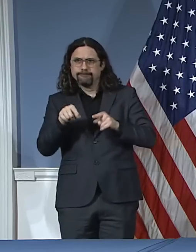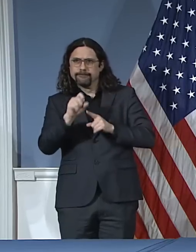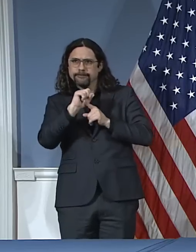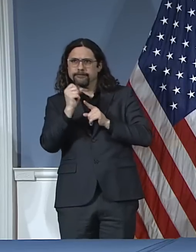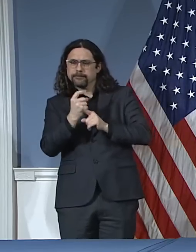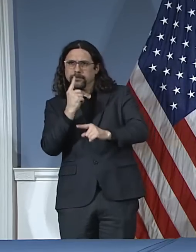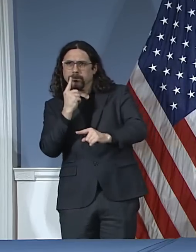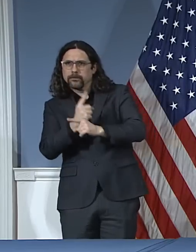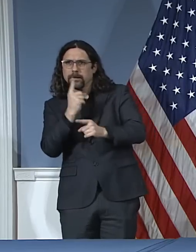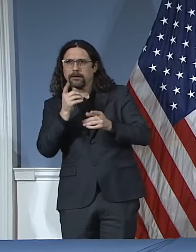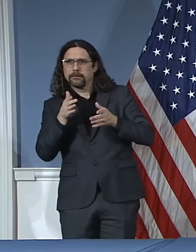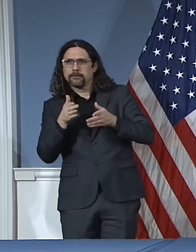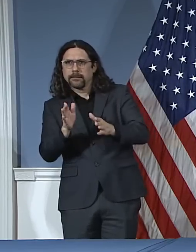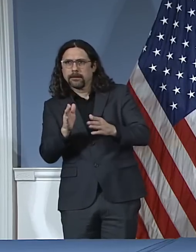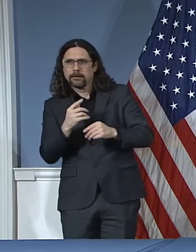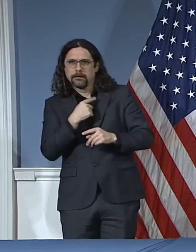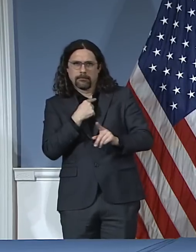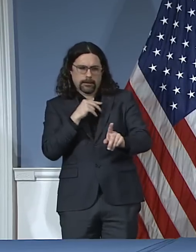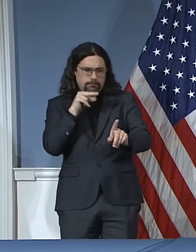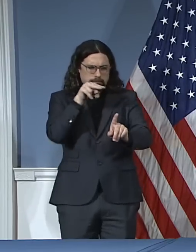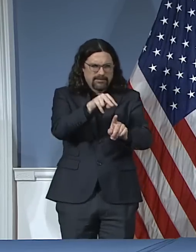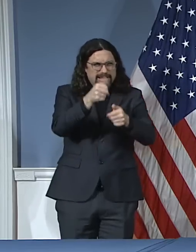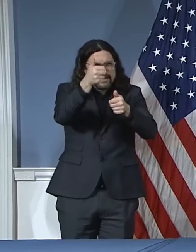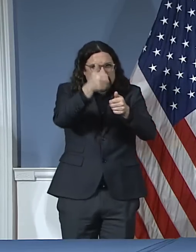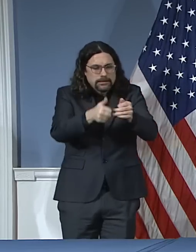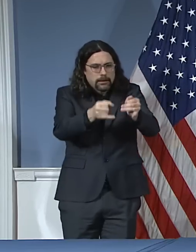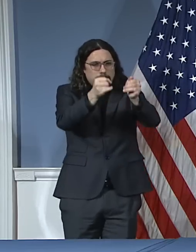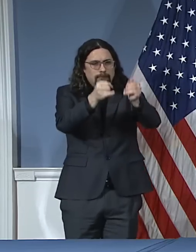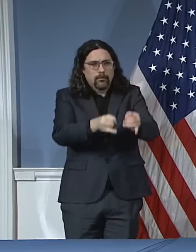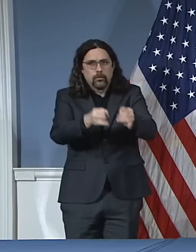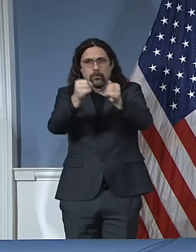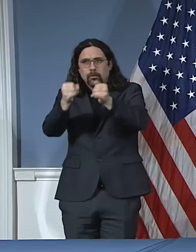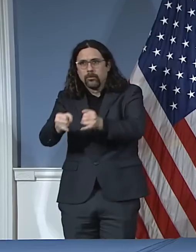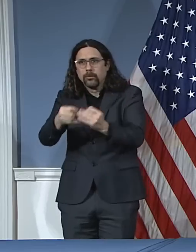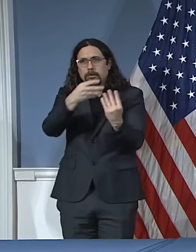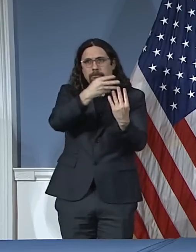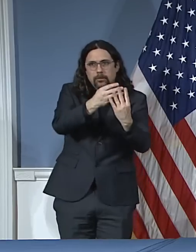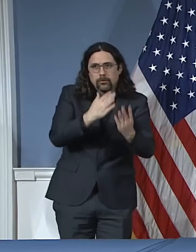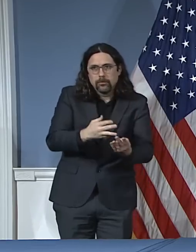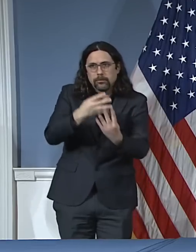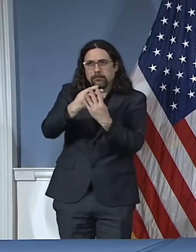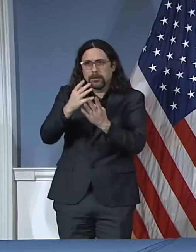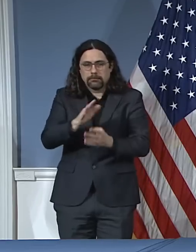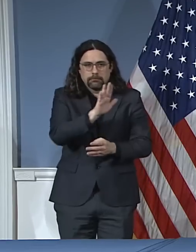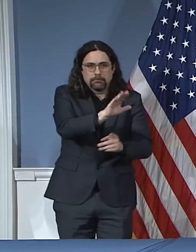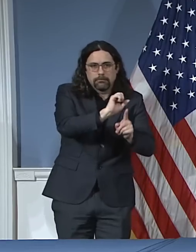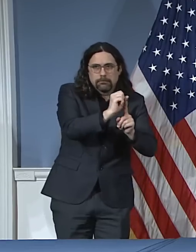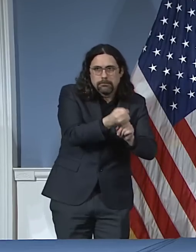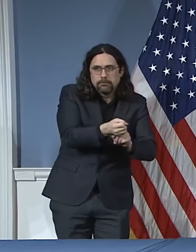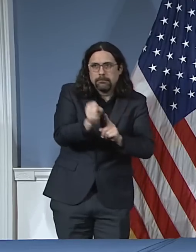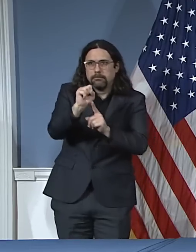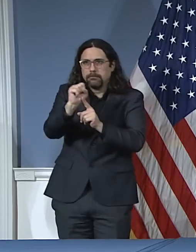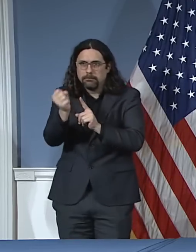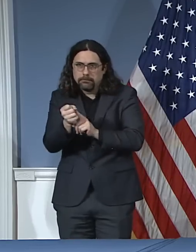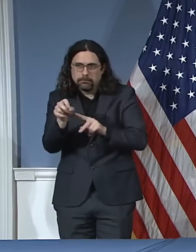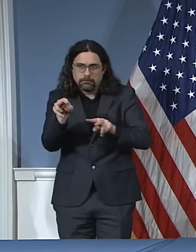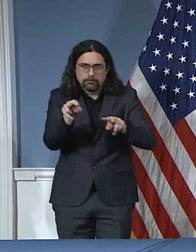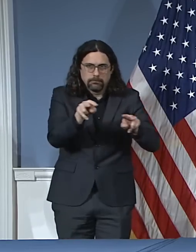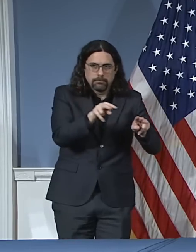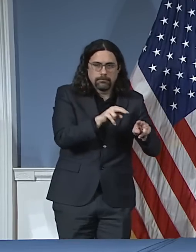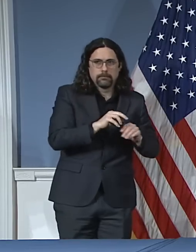some of the portrayal of the situation, I think, has left out some of the complexity. There are individuals who I think are